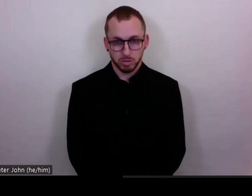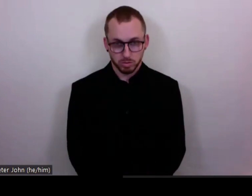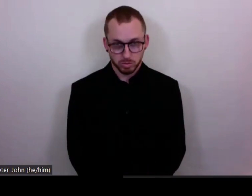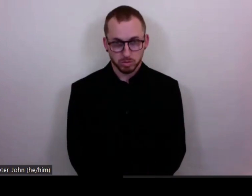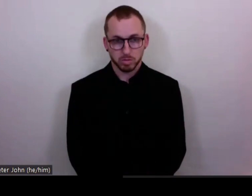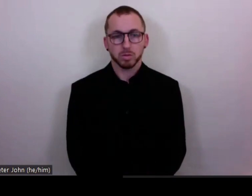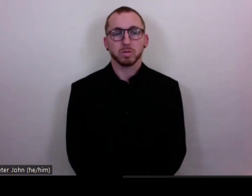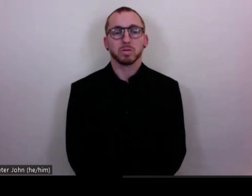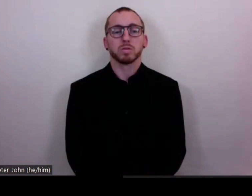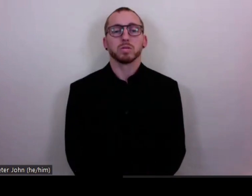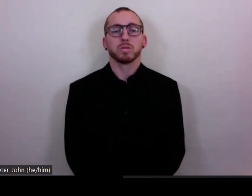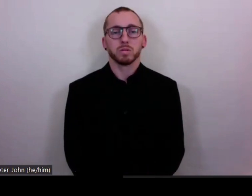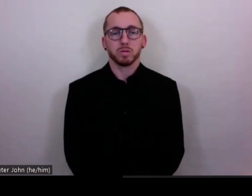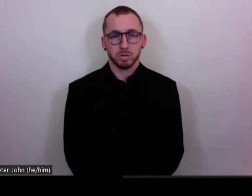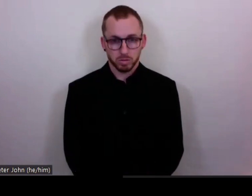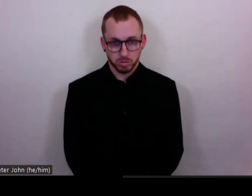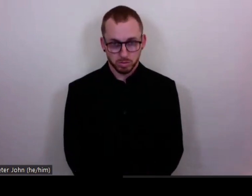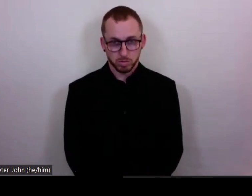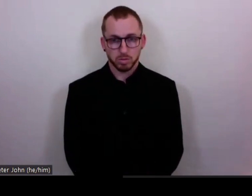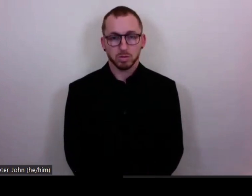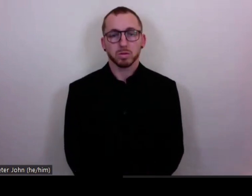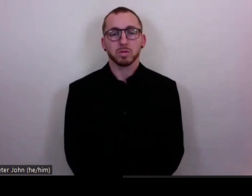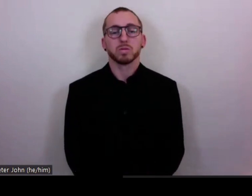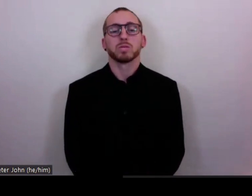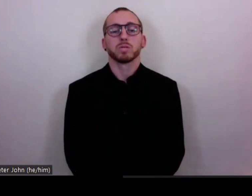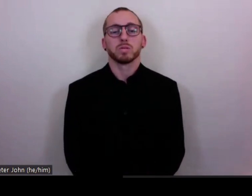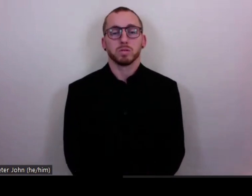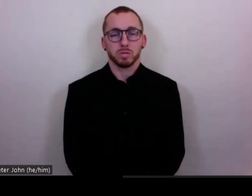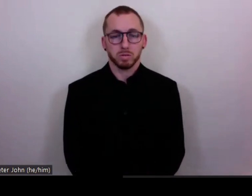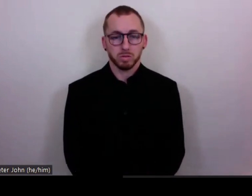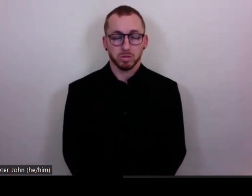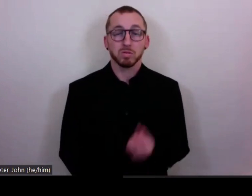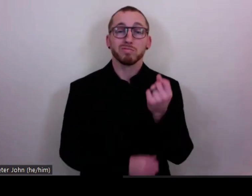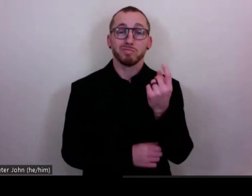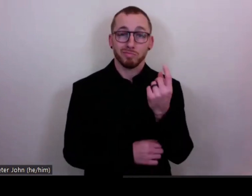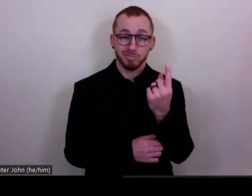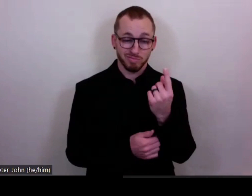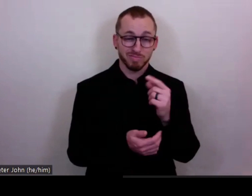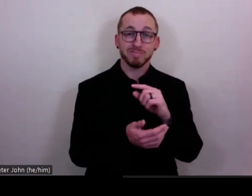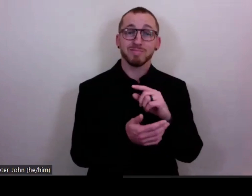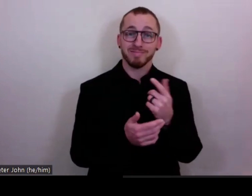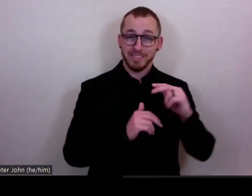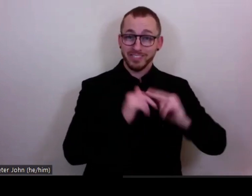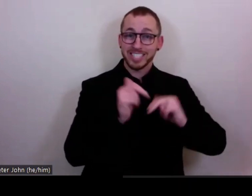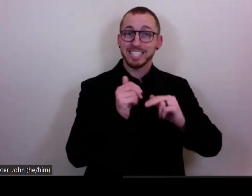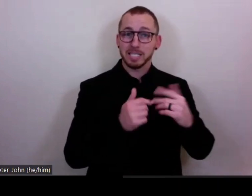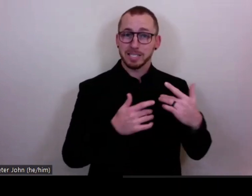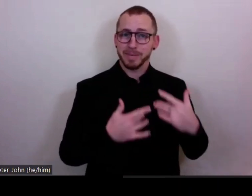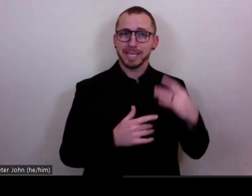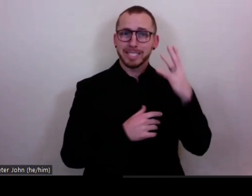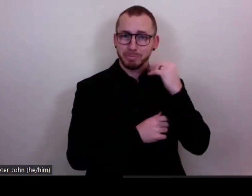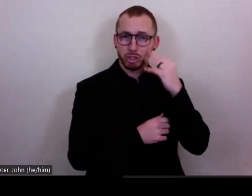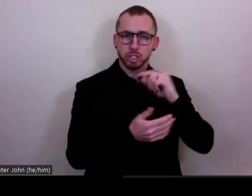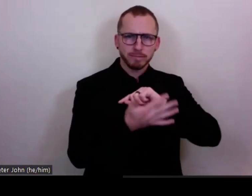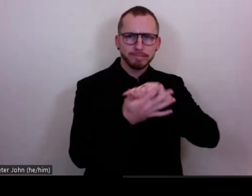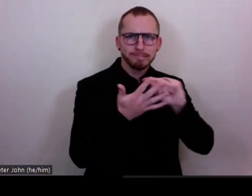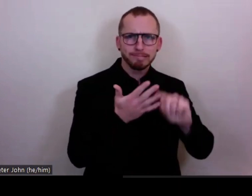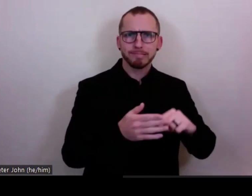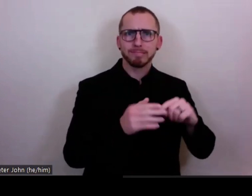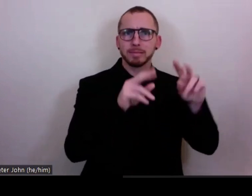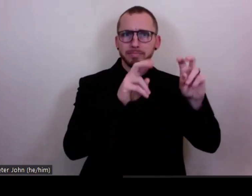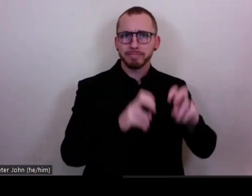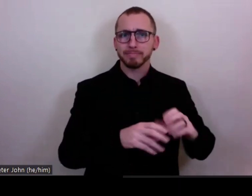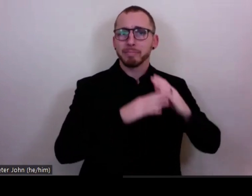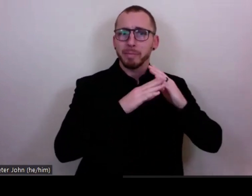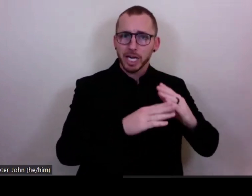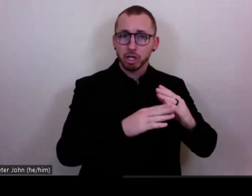in overcoming some of those barriers, worked on those issues to get them to a place of wellness,